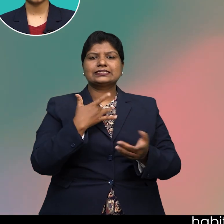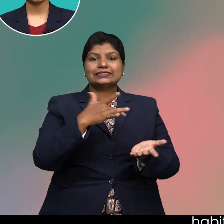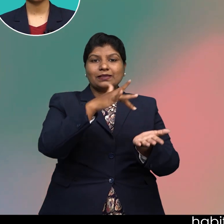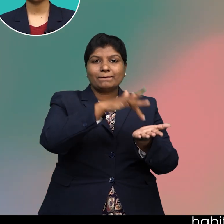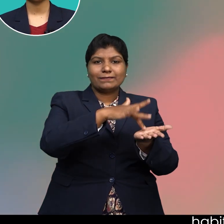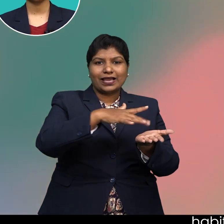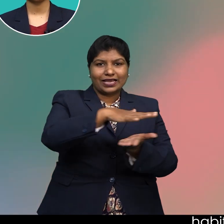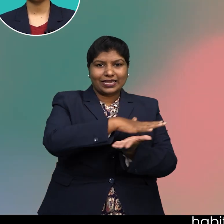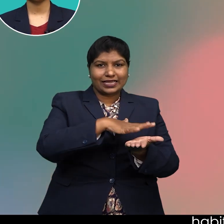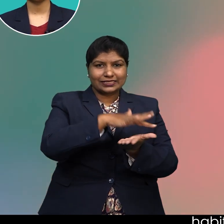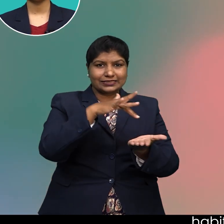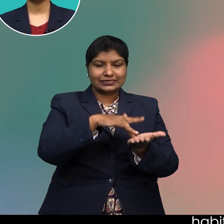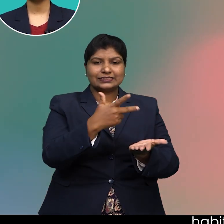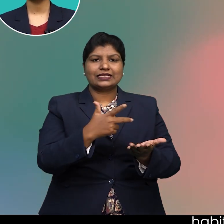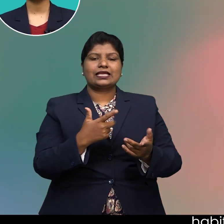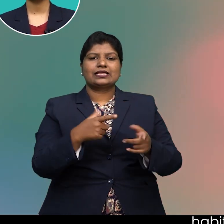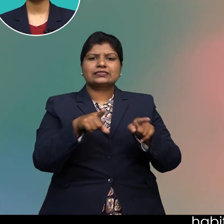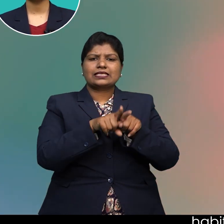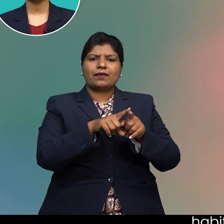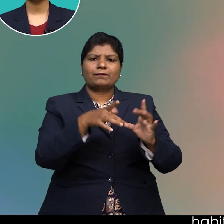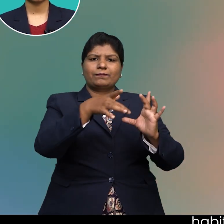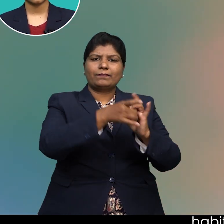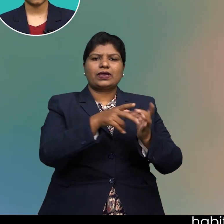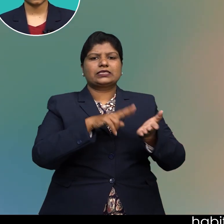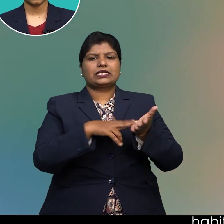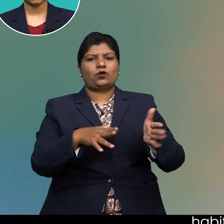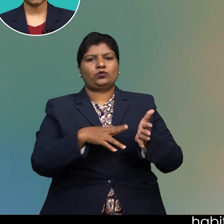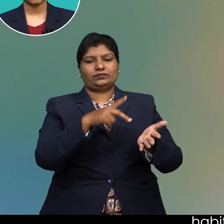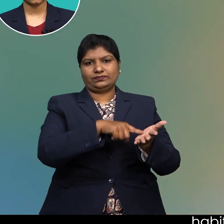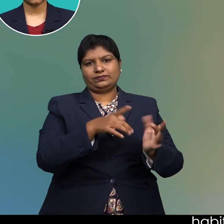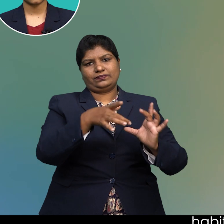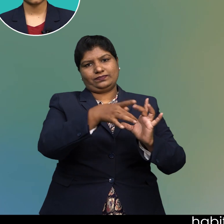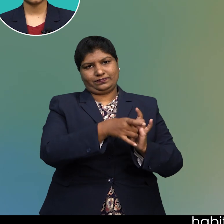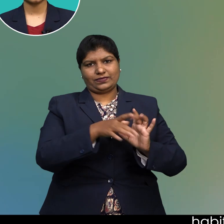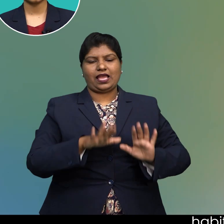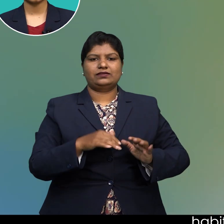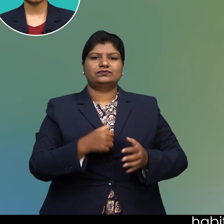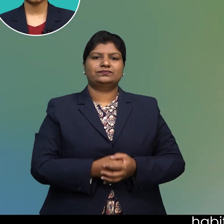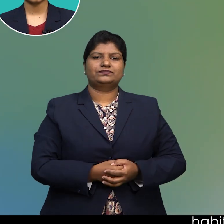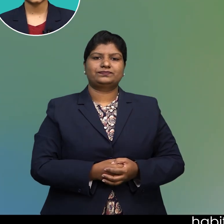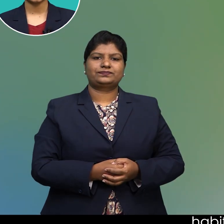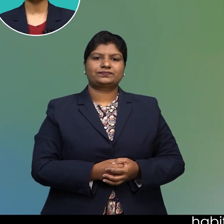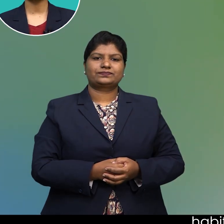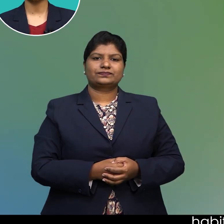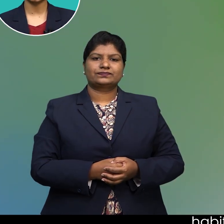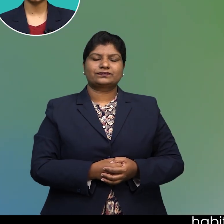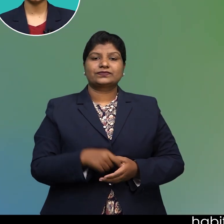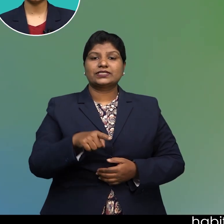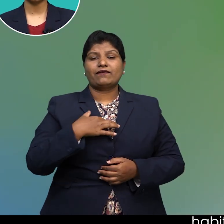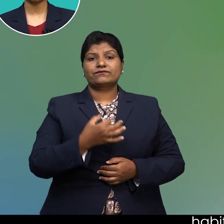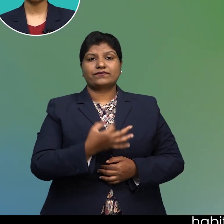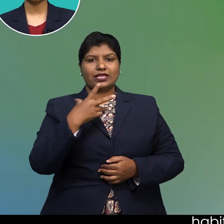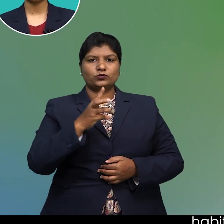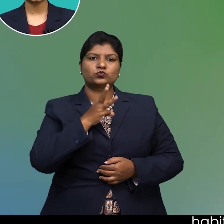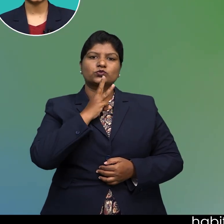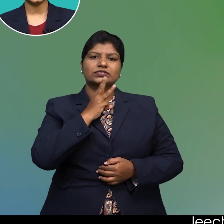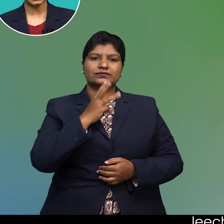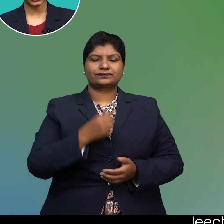Some examples of free-living animals like planarians